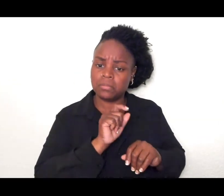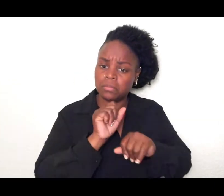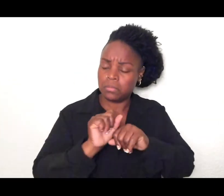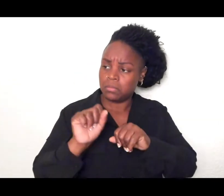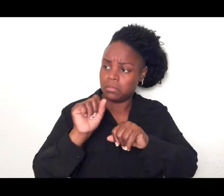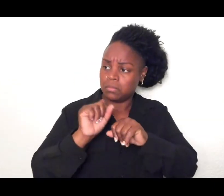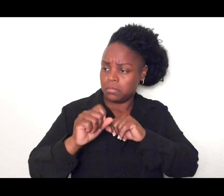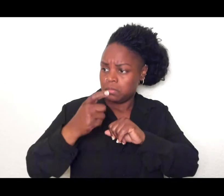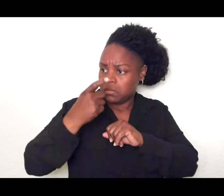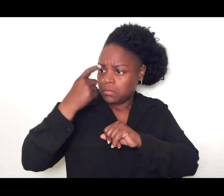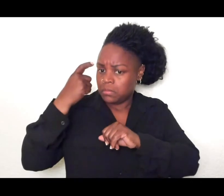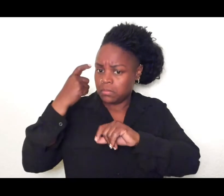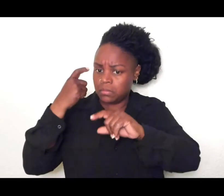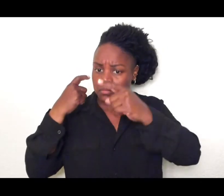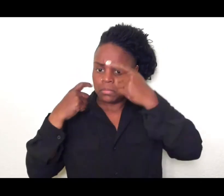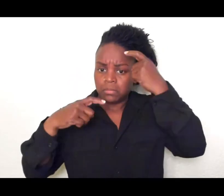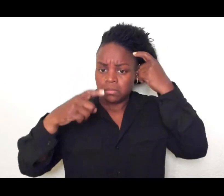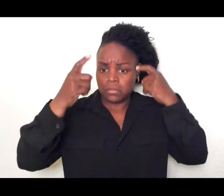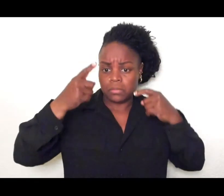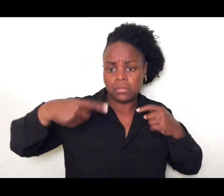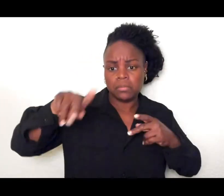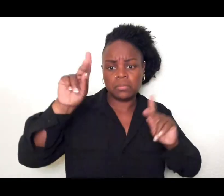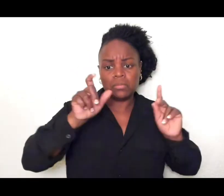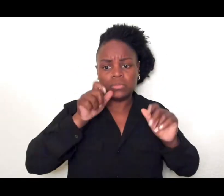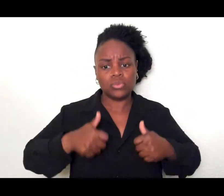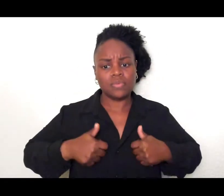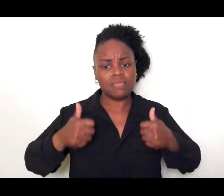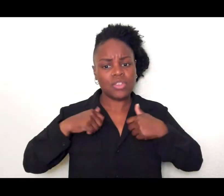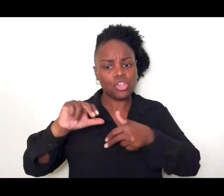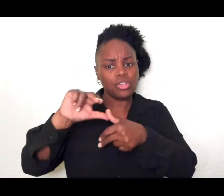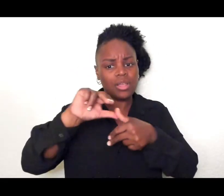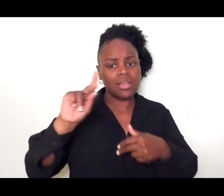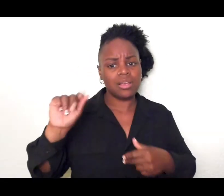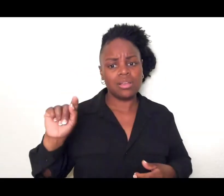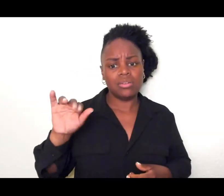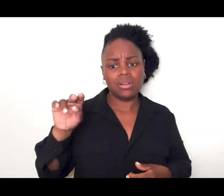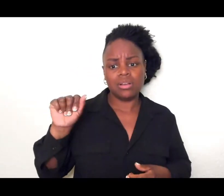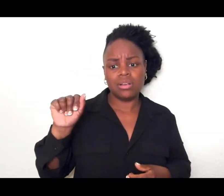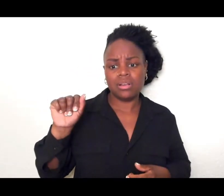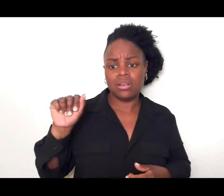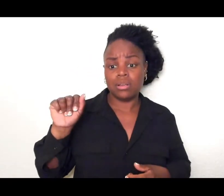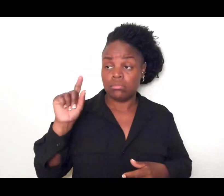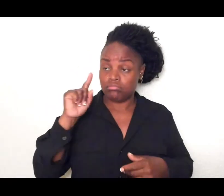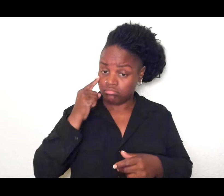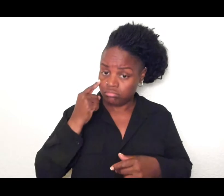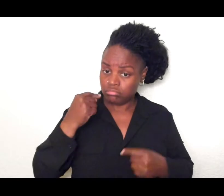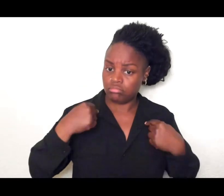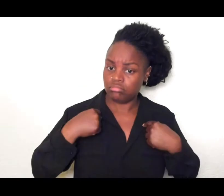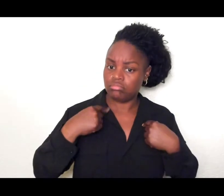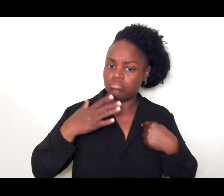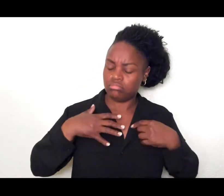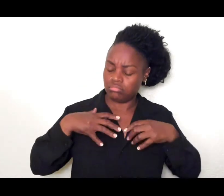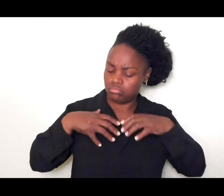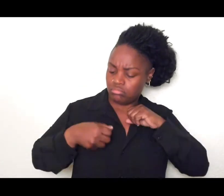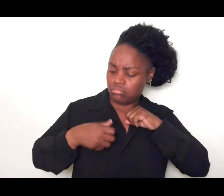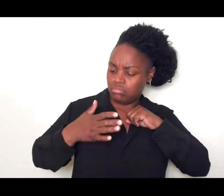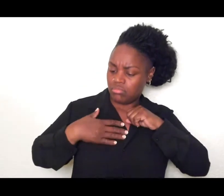loss of home, the loss of communication. I remember grieving in